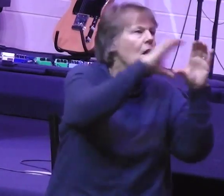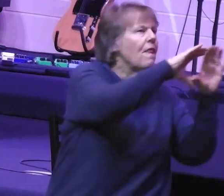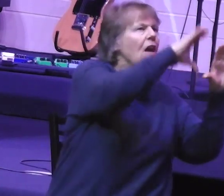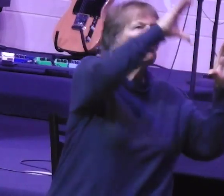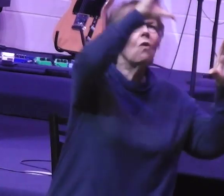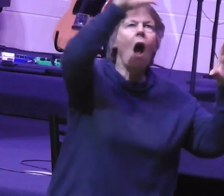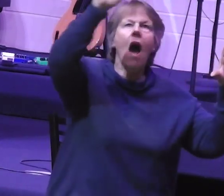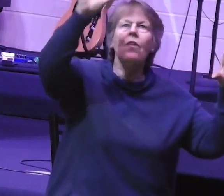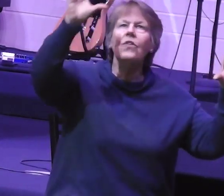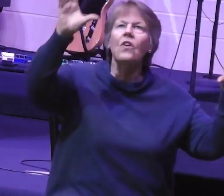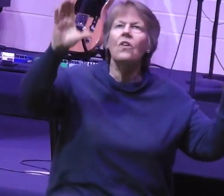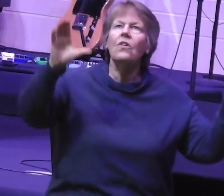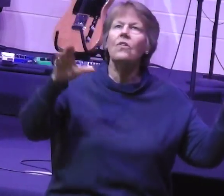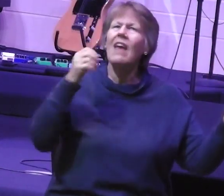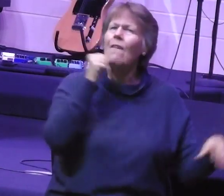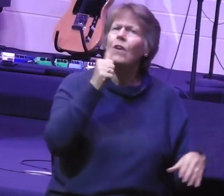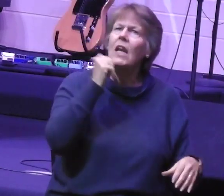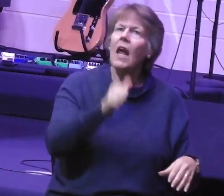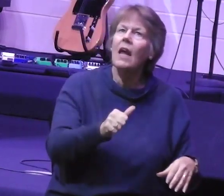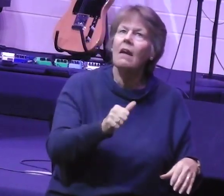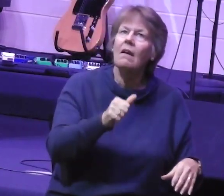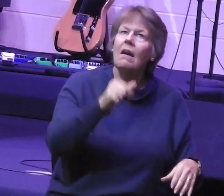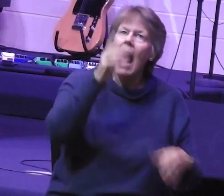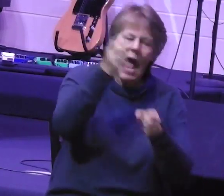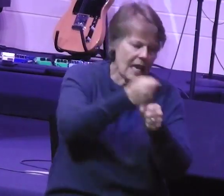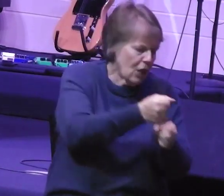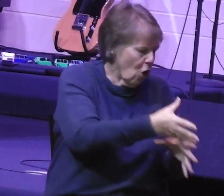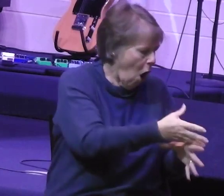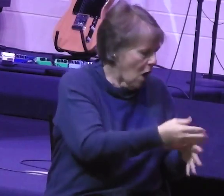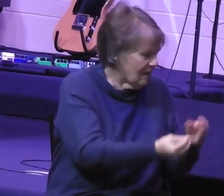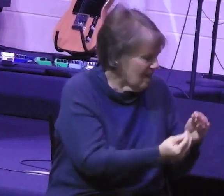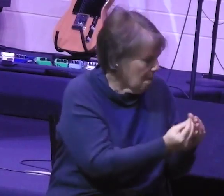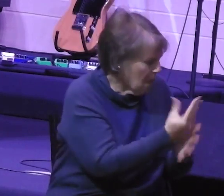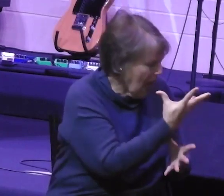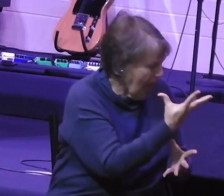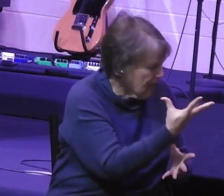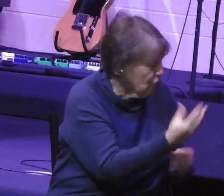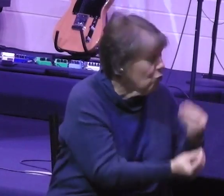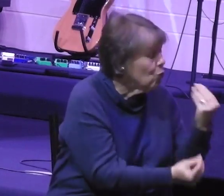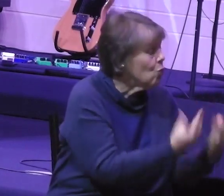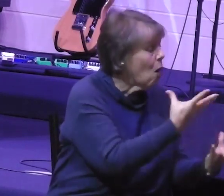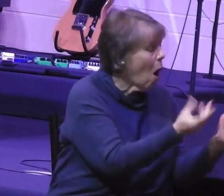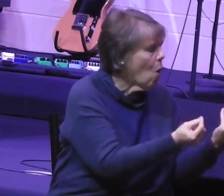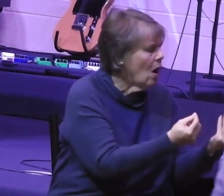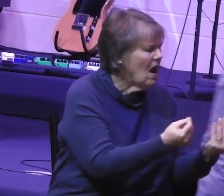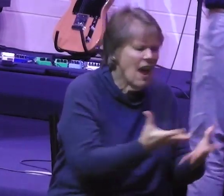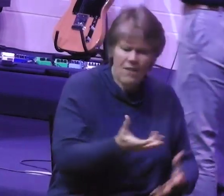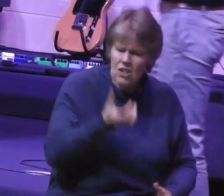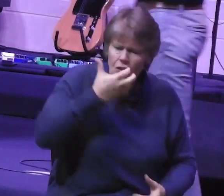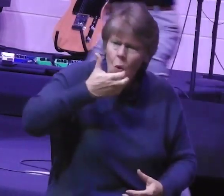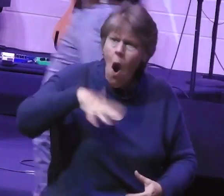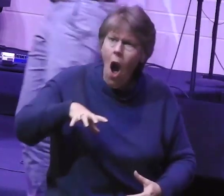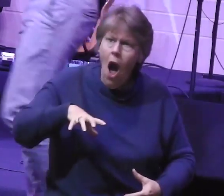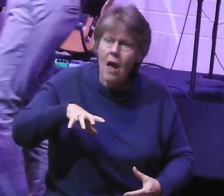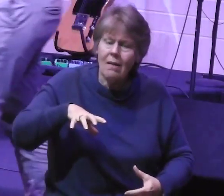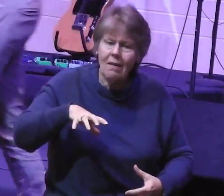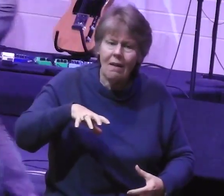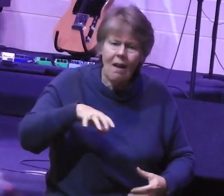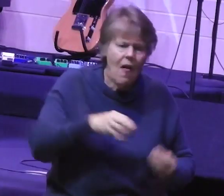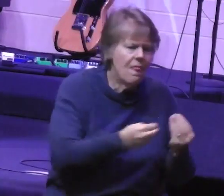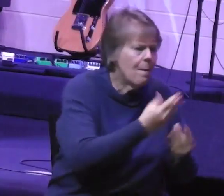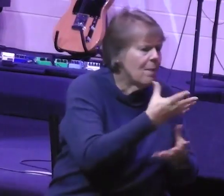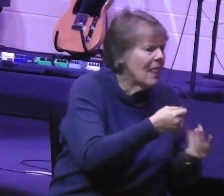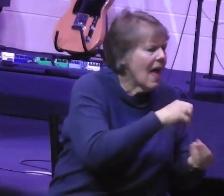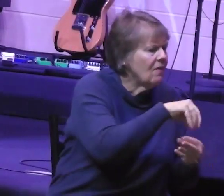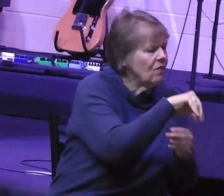the orb, then it's going to make the plants grow. But if there's too much, it's going to kill the plants. Every once in a while, some